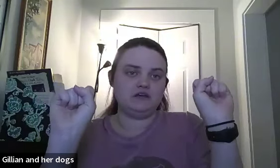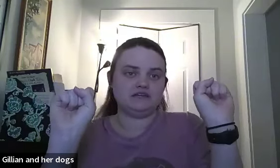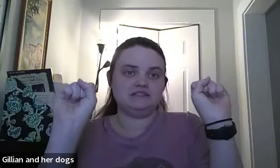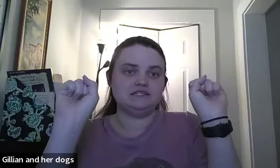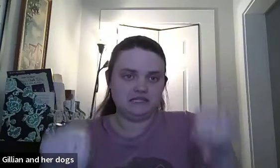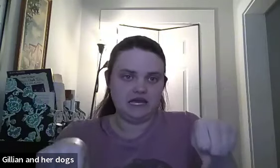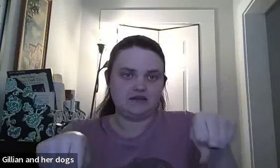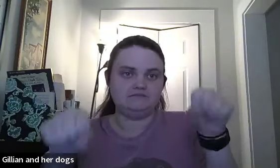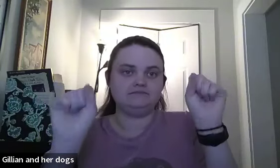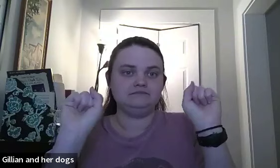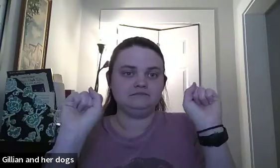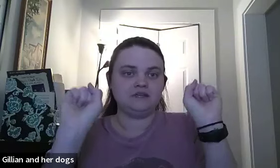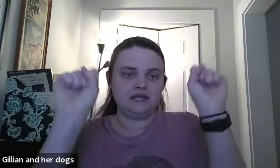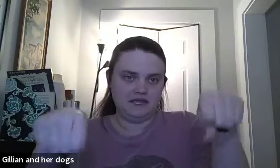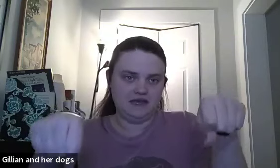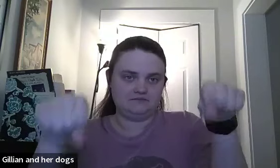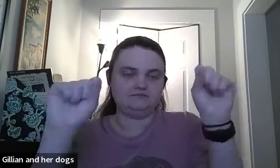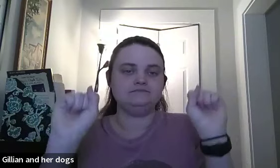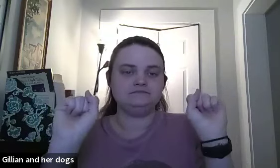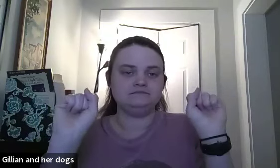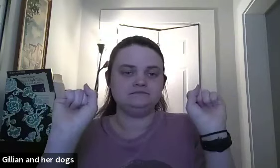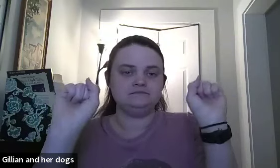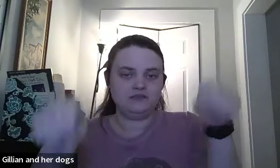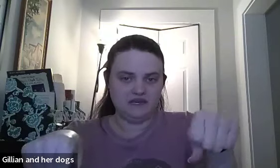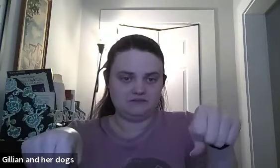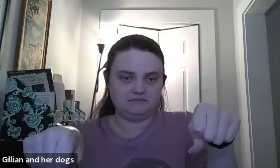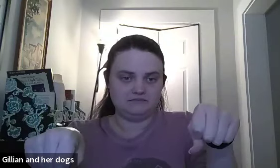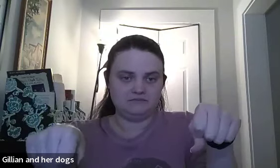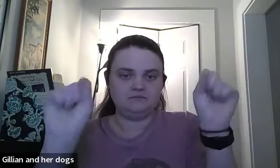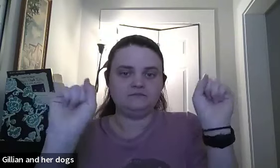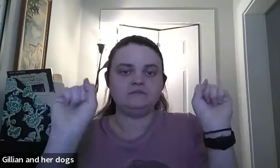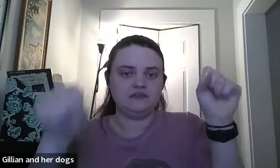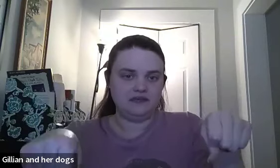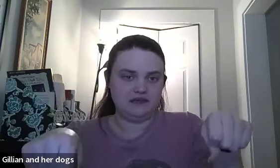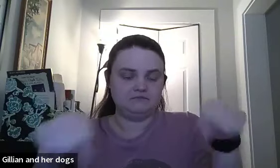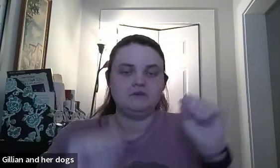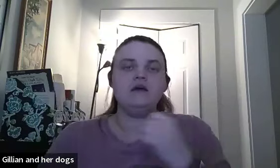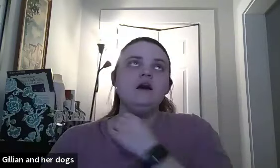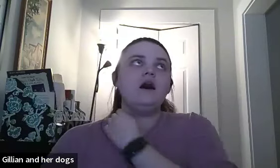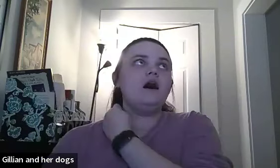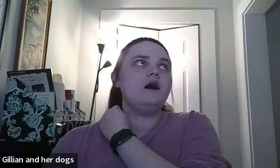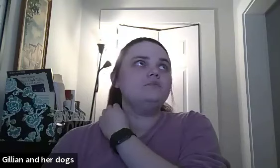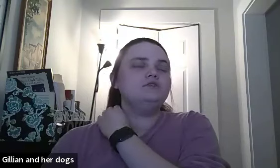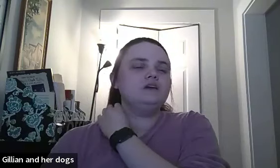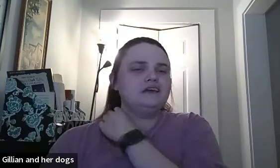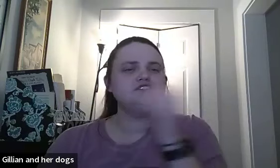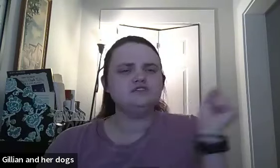two yeses. Can, can, can, can. You can do